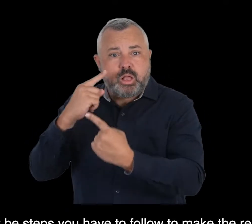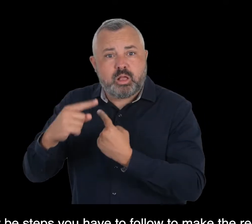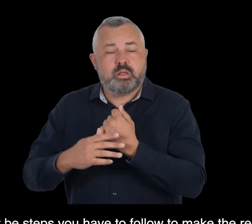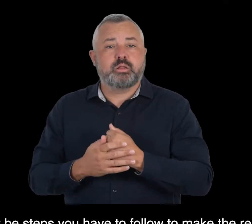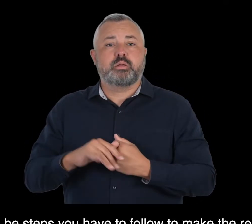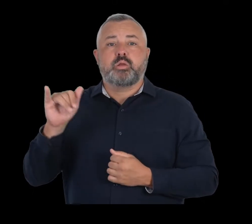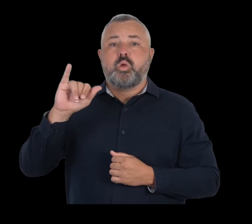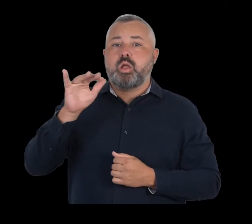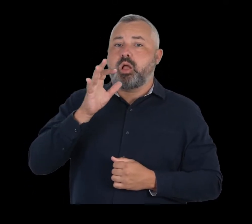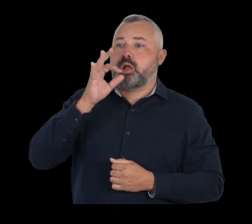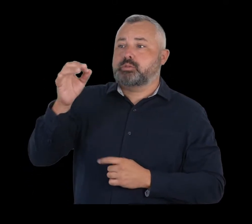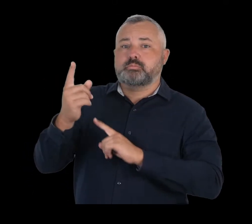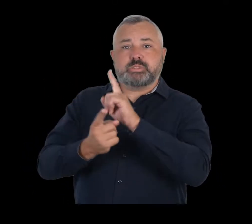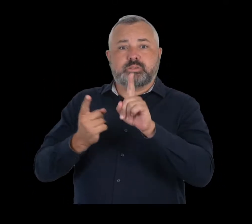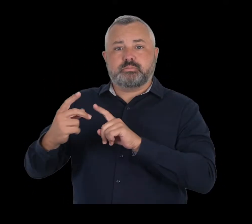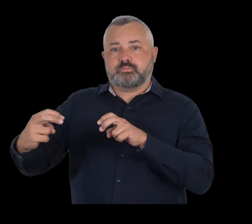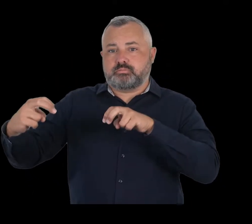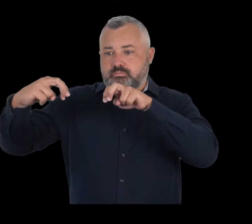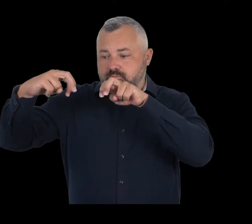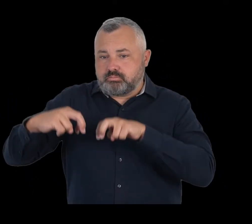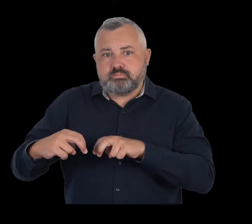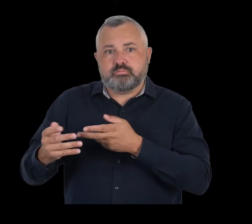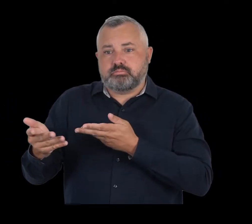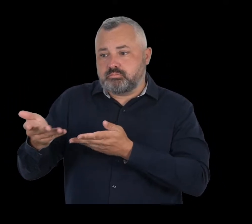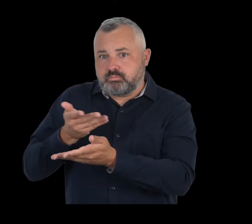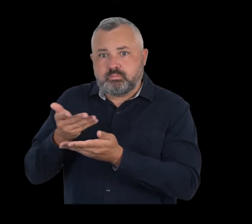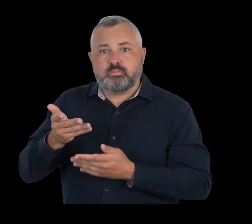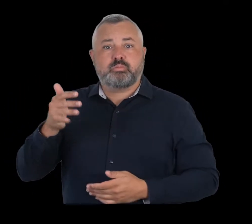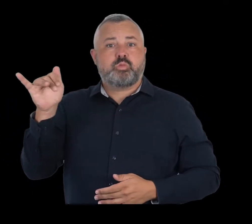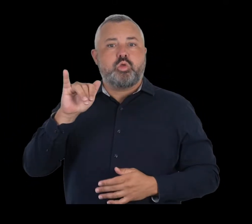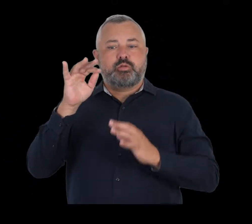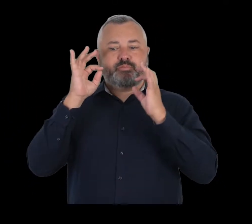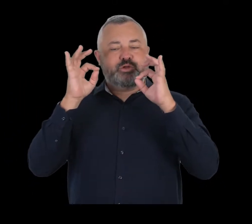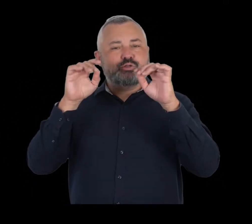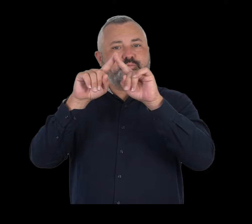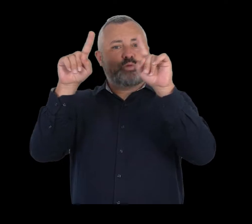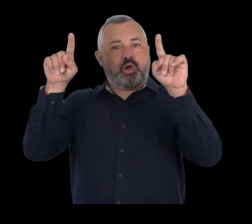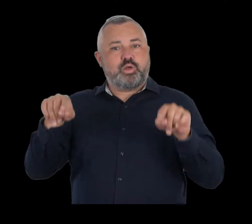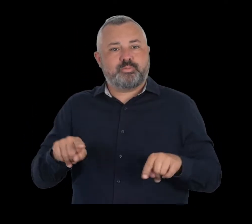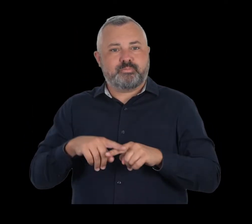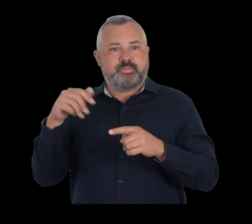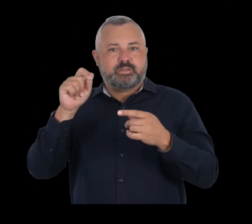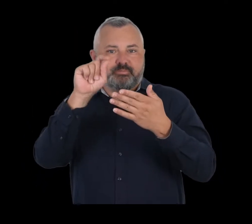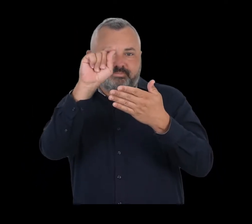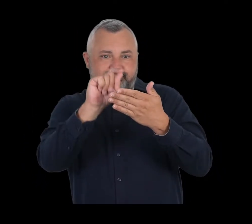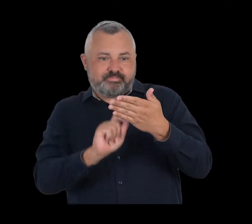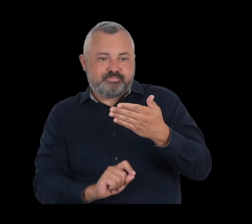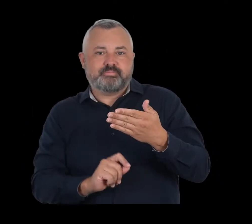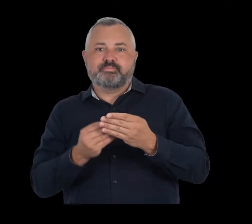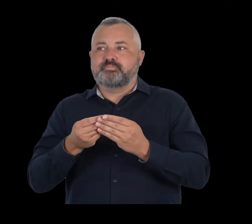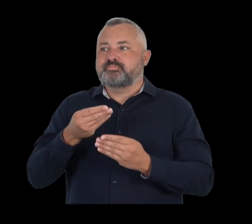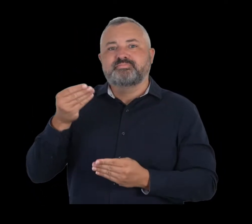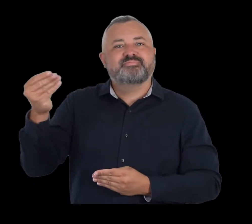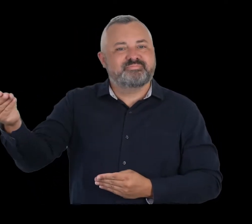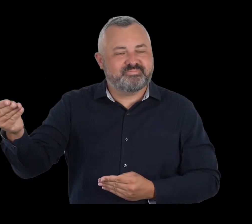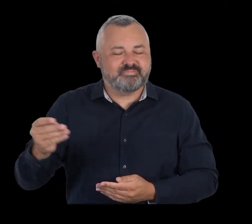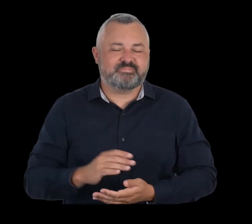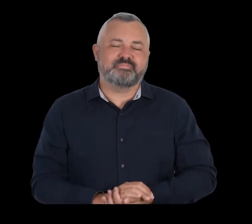make the request. For example, applying online, meeting in person, or using a specific